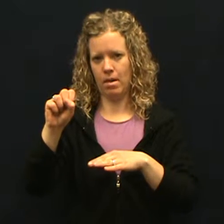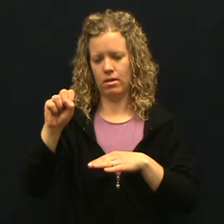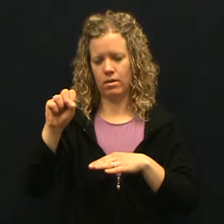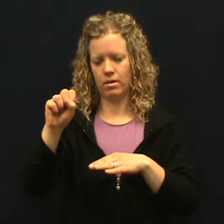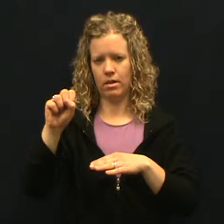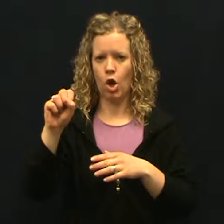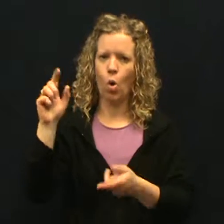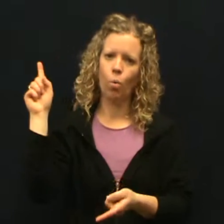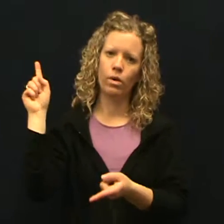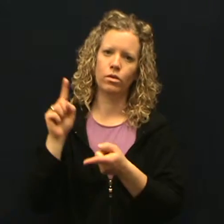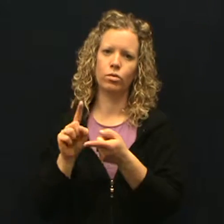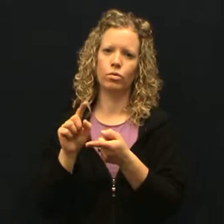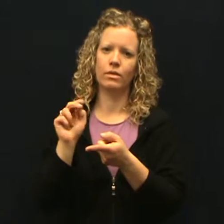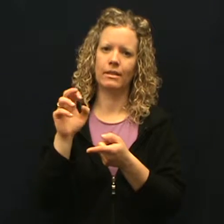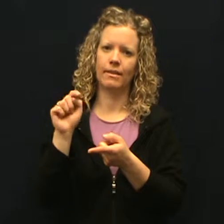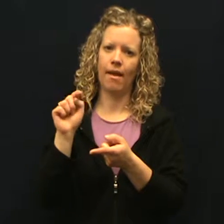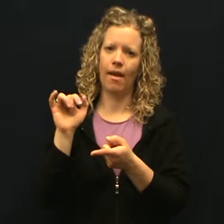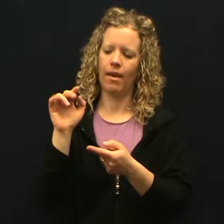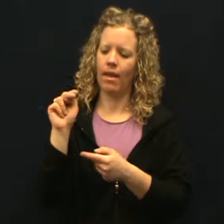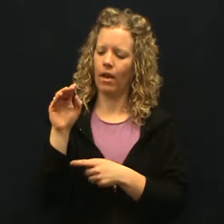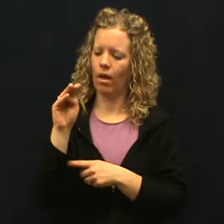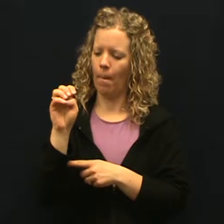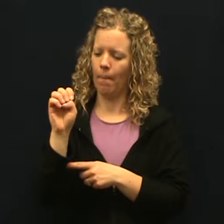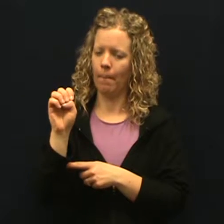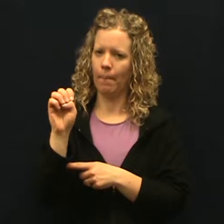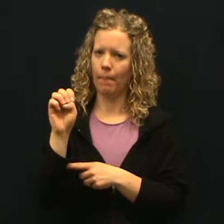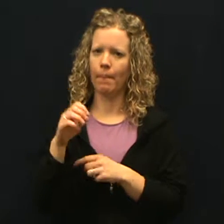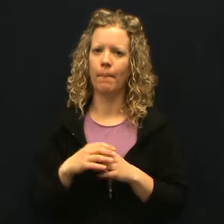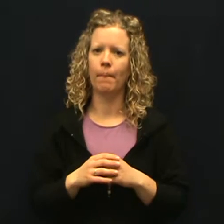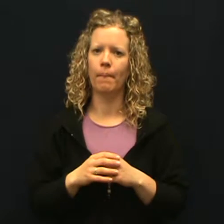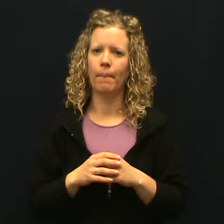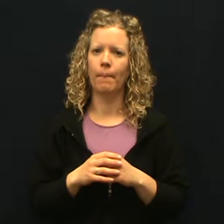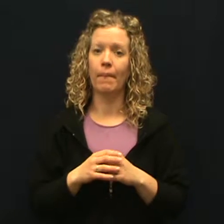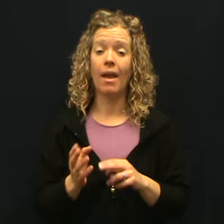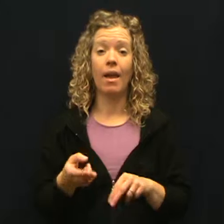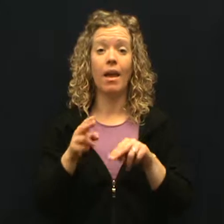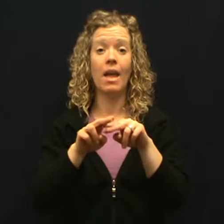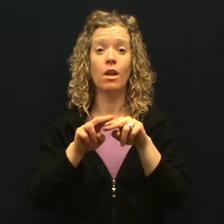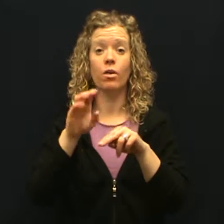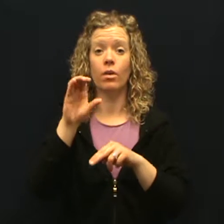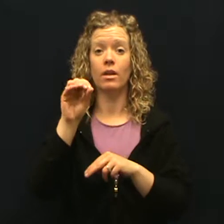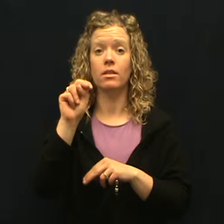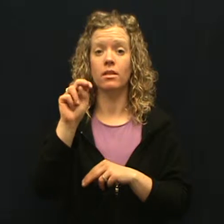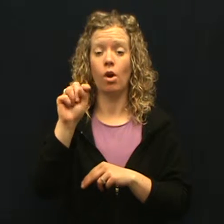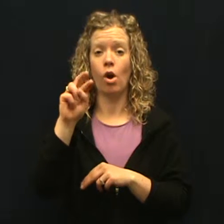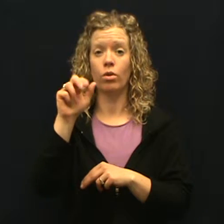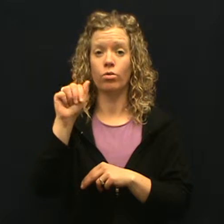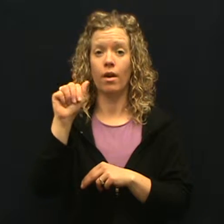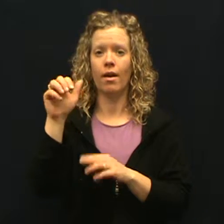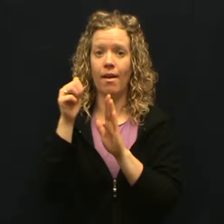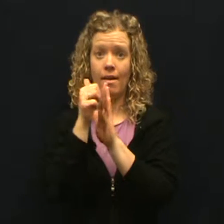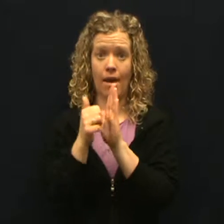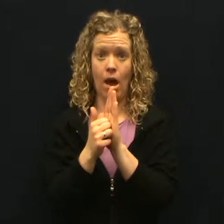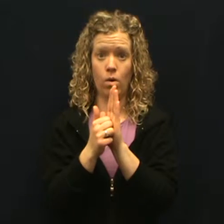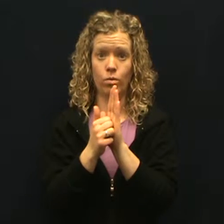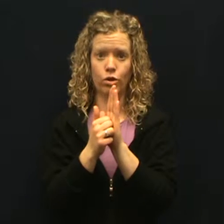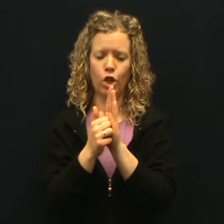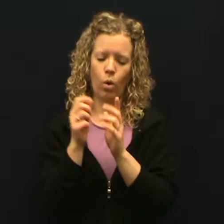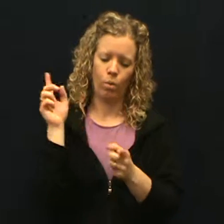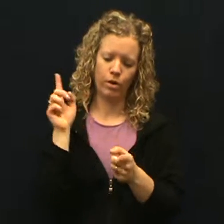net income. The contra account, the increase to the contra account reduces our net assets. And